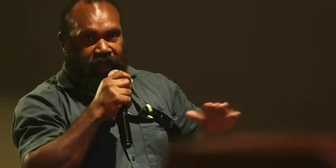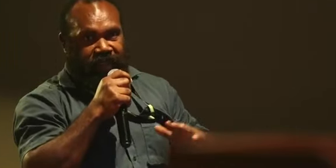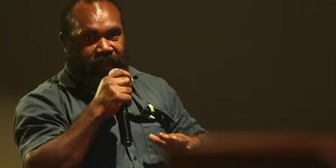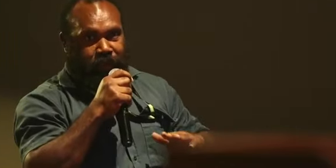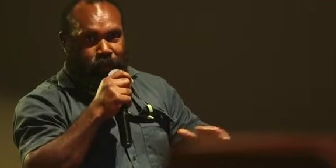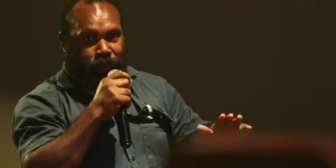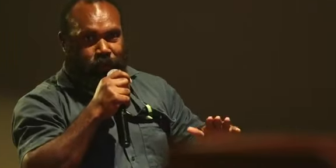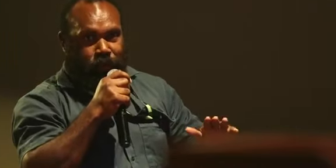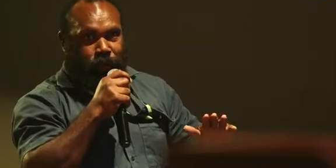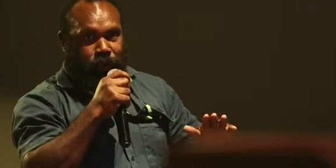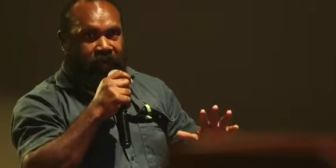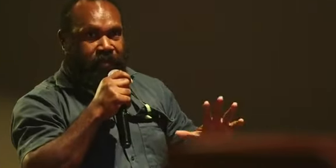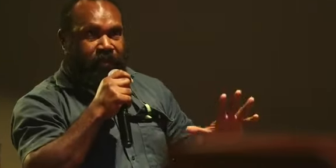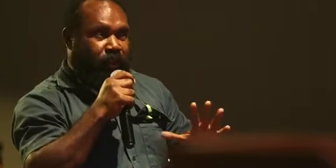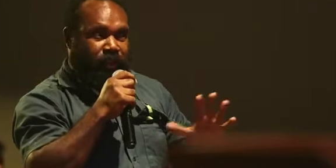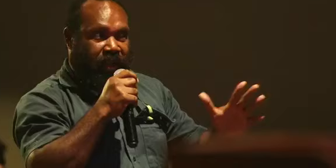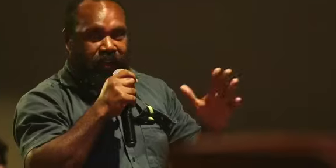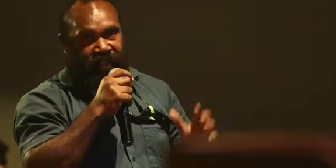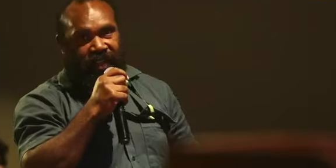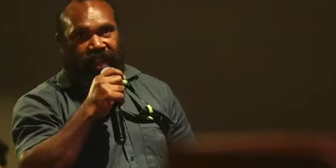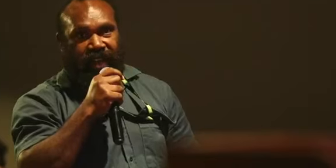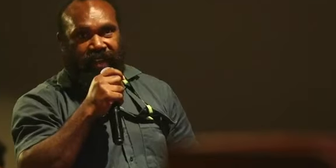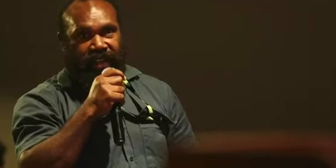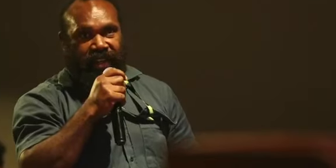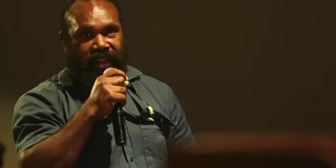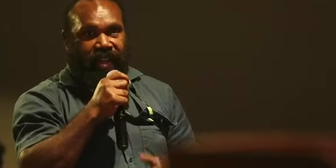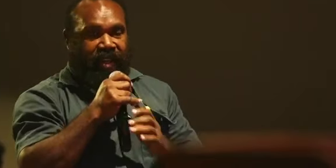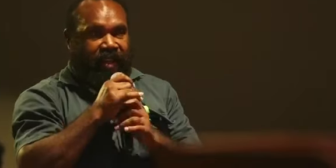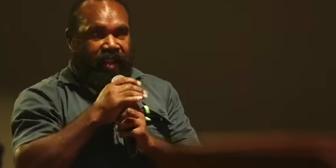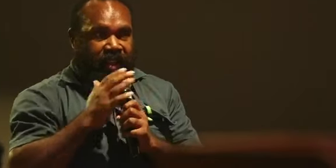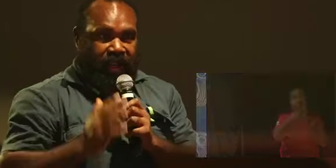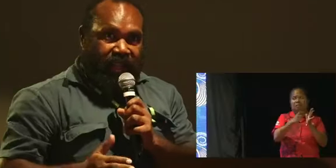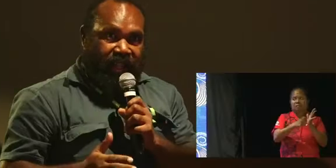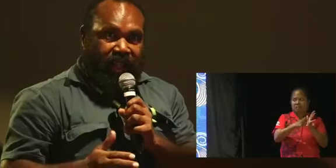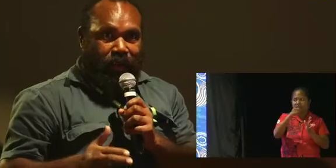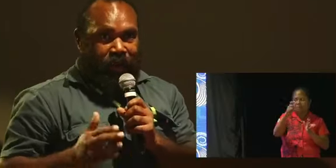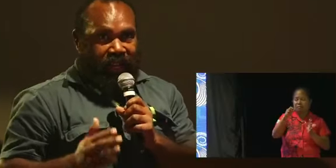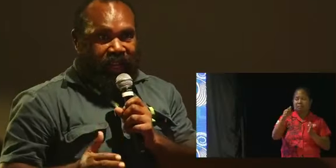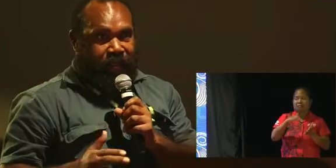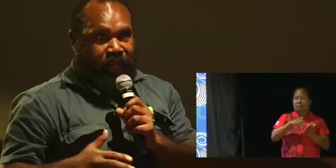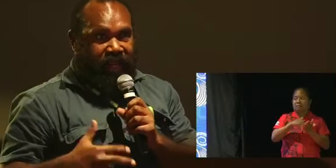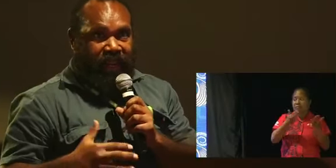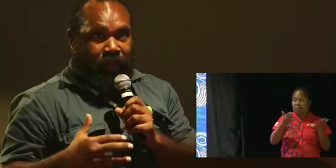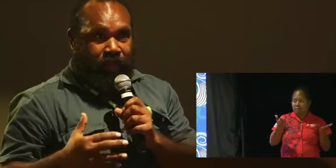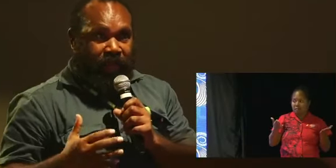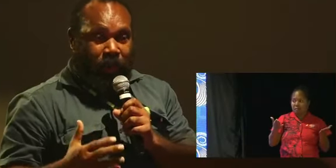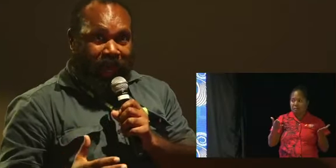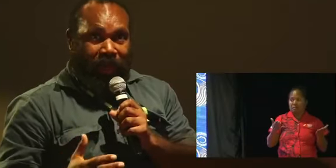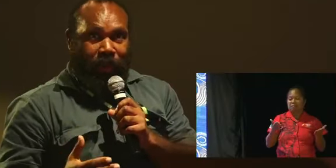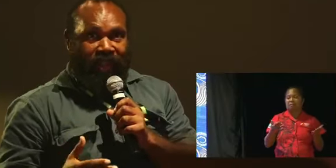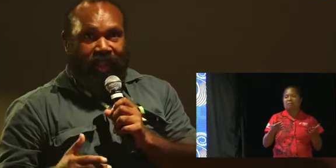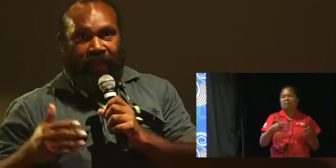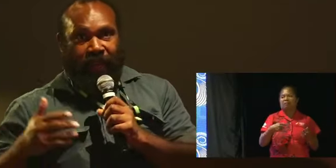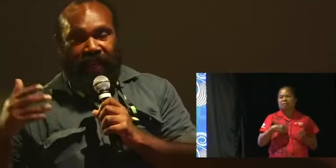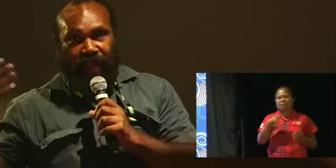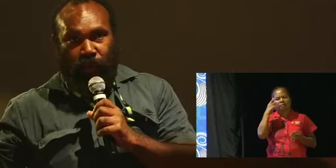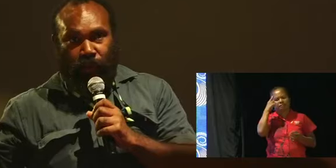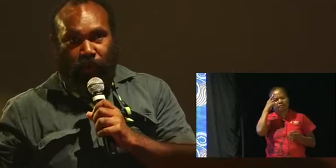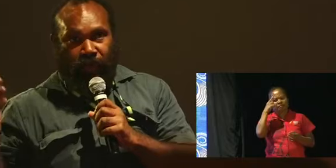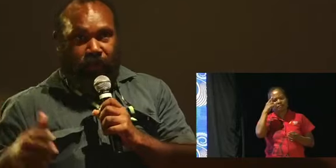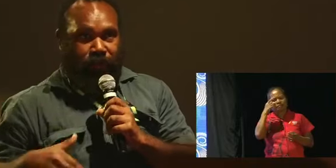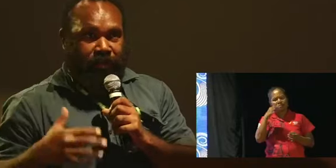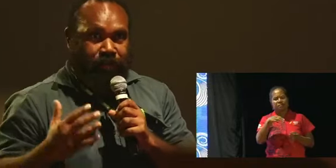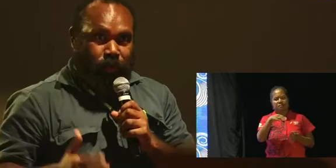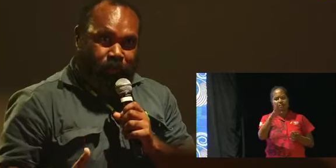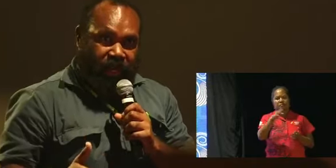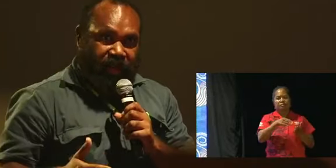permit play start close to but mi no shy lo disla IRC. Right now, lo here me like me got worry one time na me like go